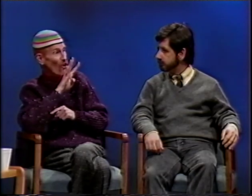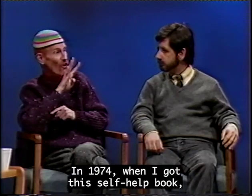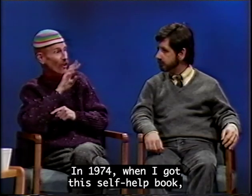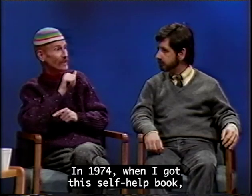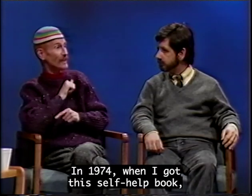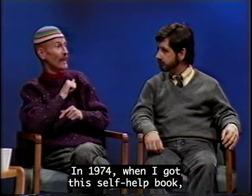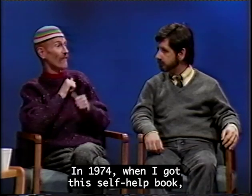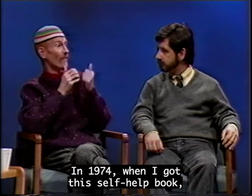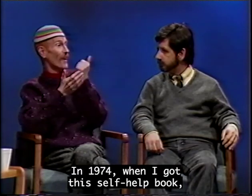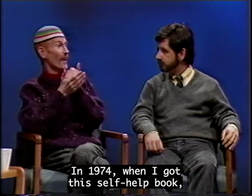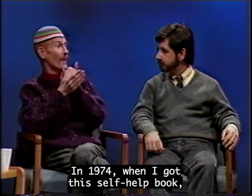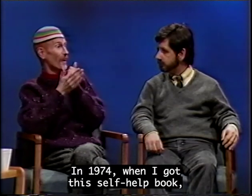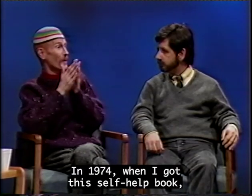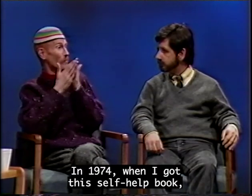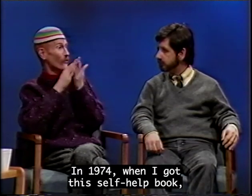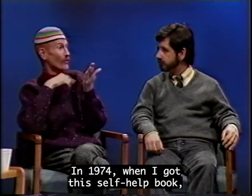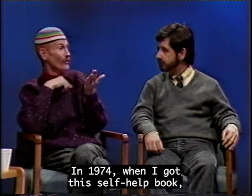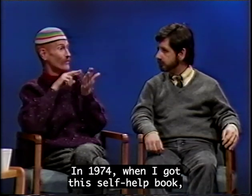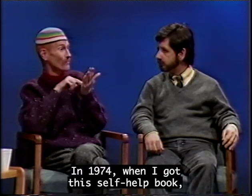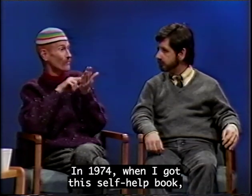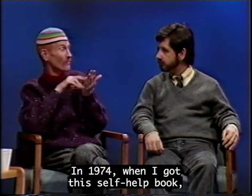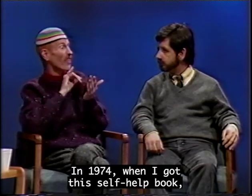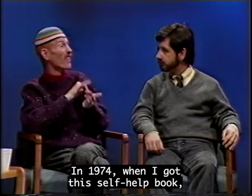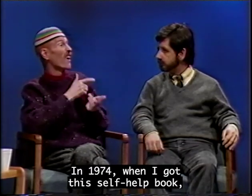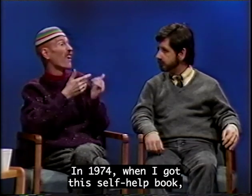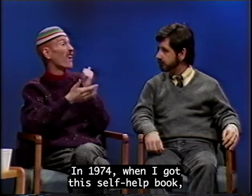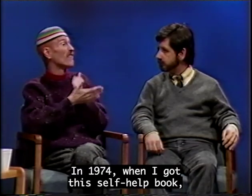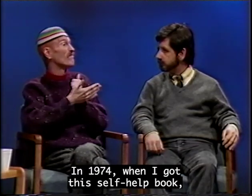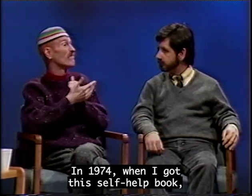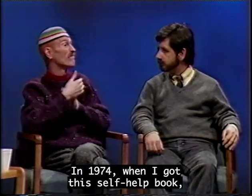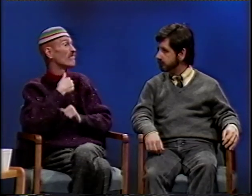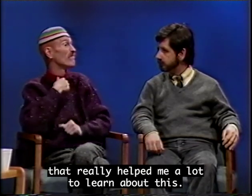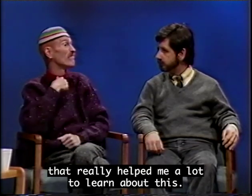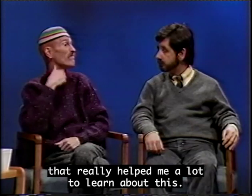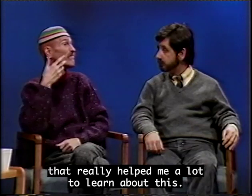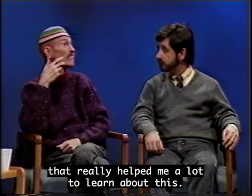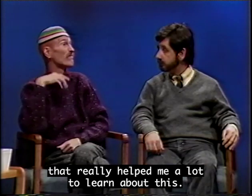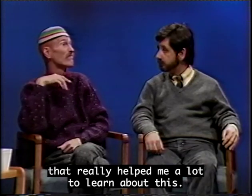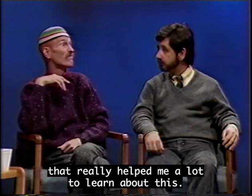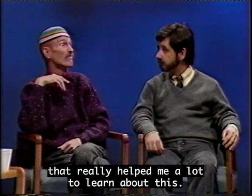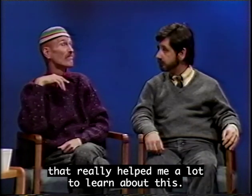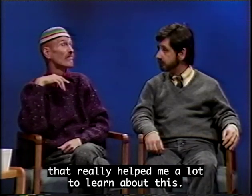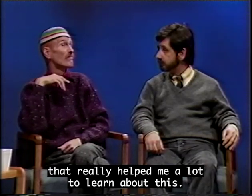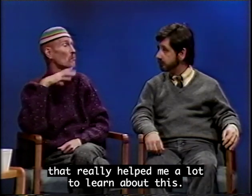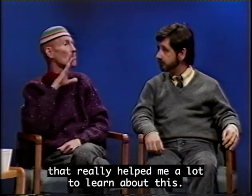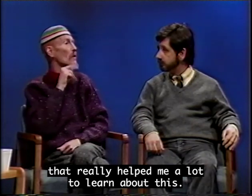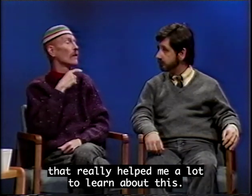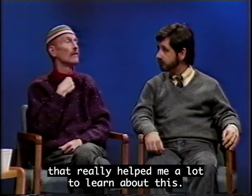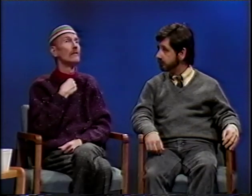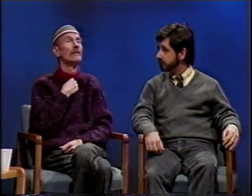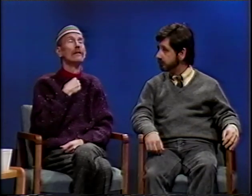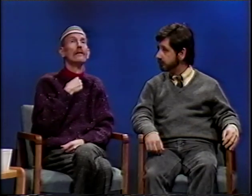In 1974, when I got this self-help book, that really helped me a lot to learn about this.